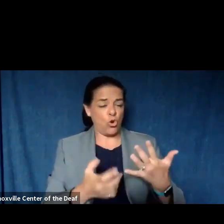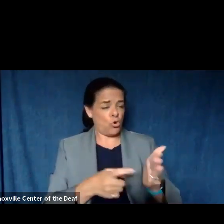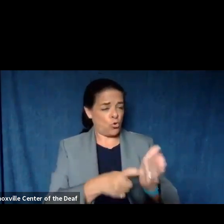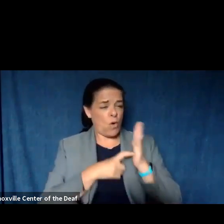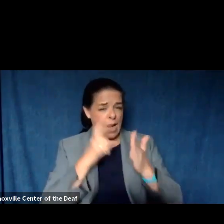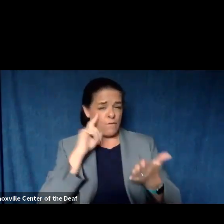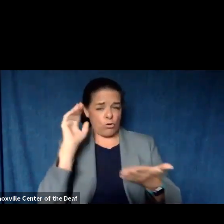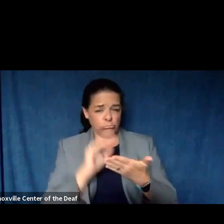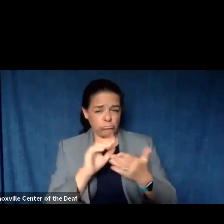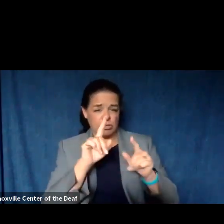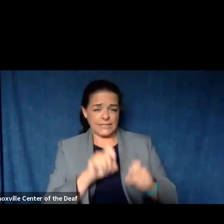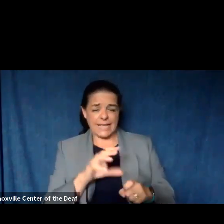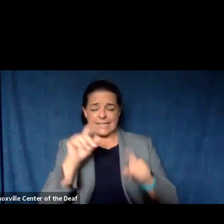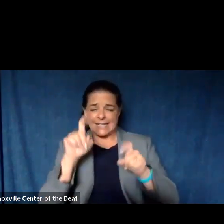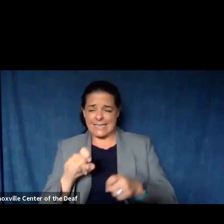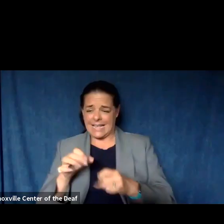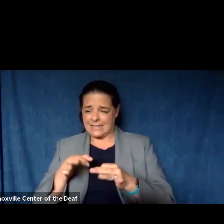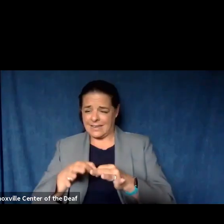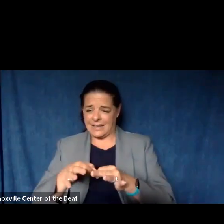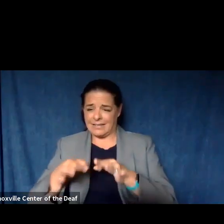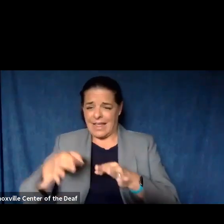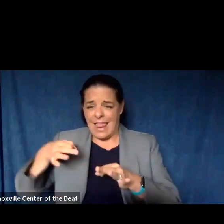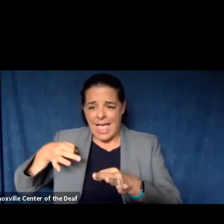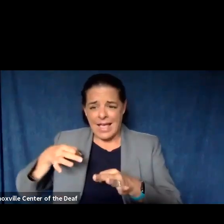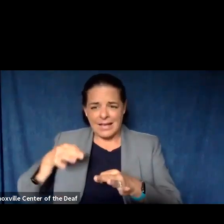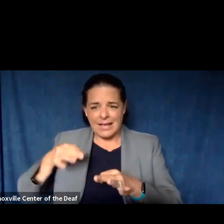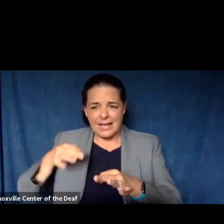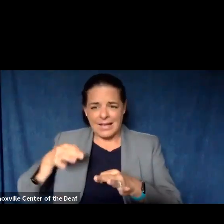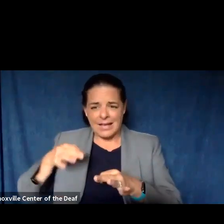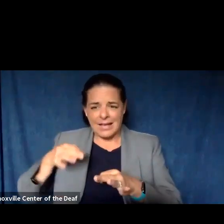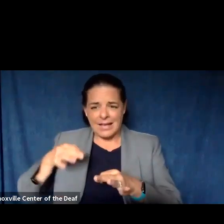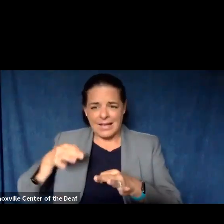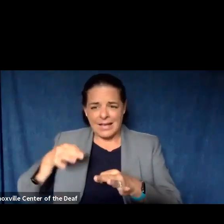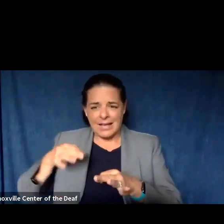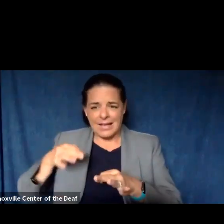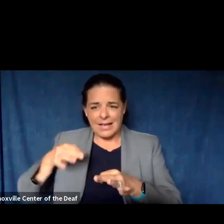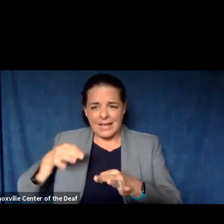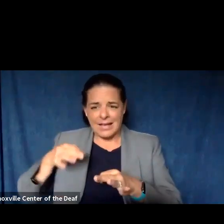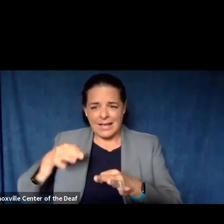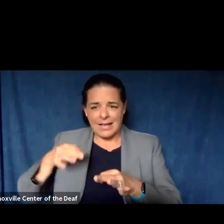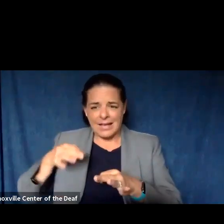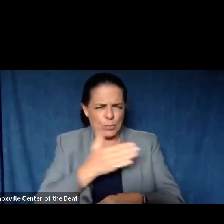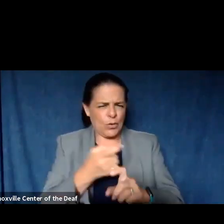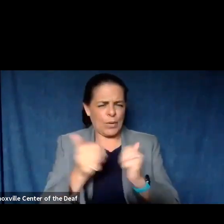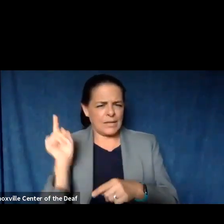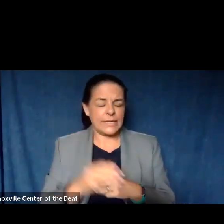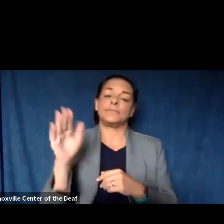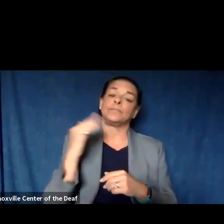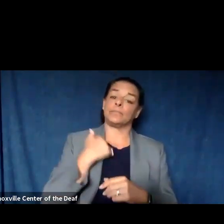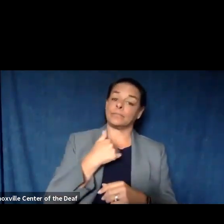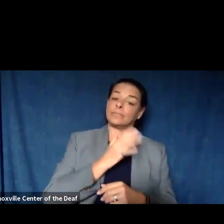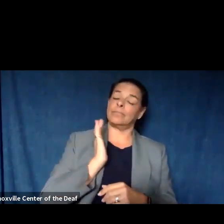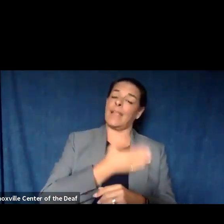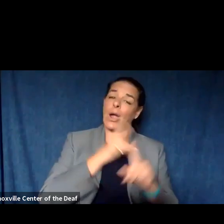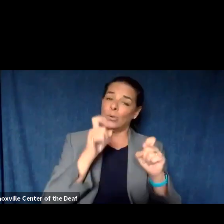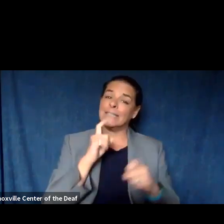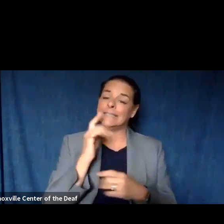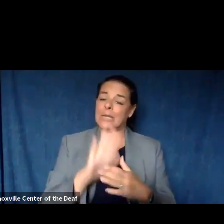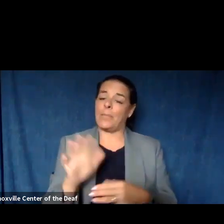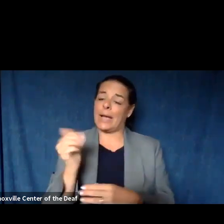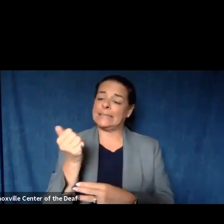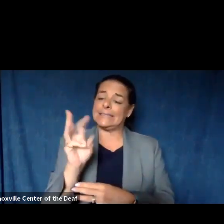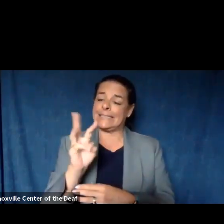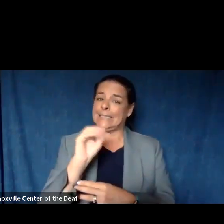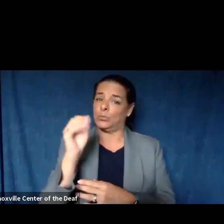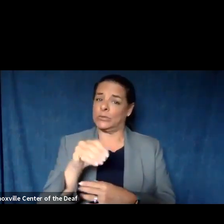testing delays, it would seem to have not improved from last week. So I'm going to go back to our testing is about 16% of the testing in the community.